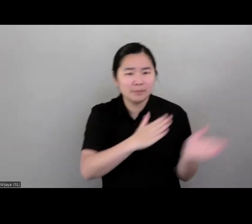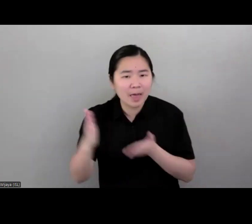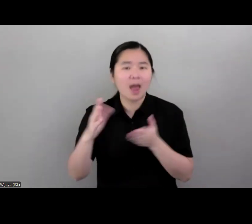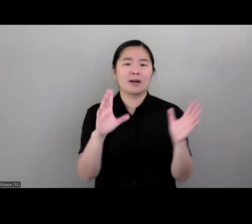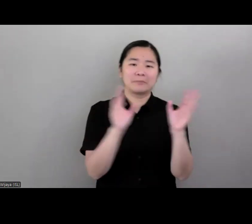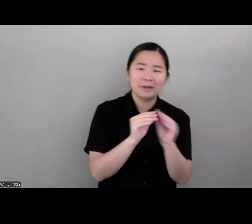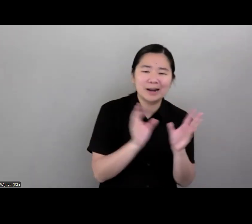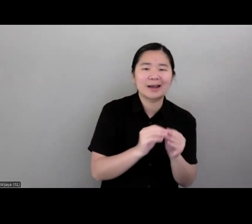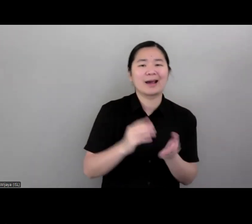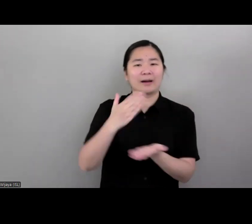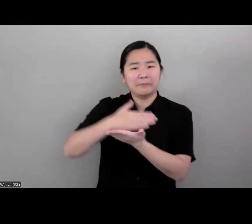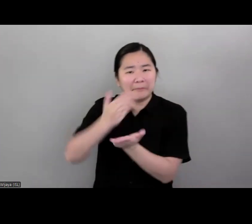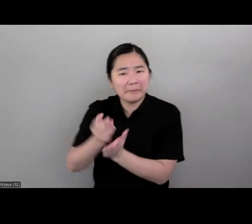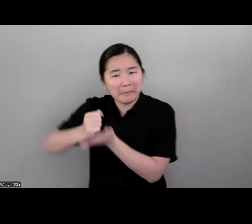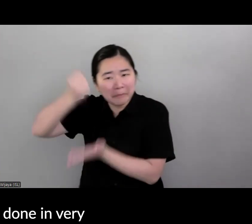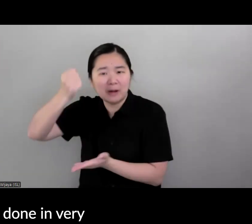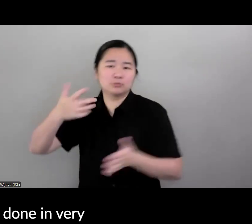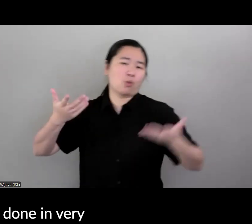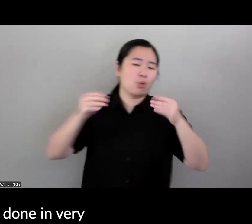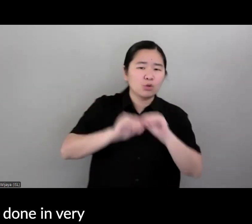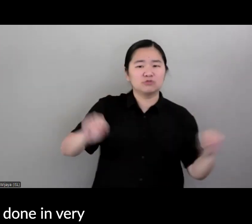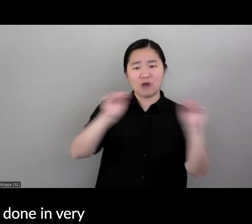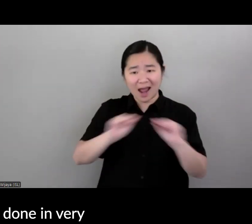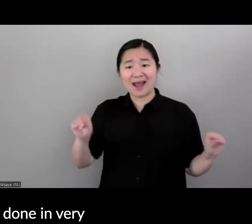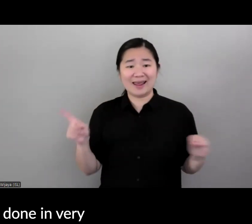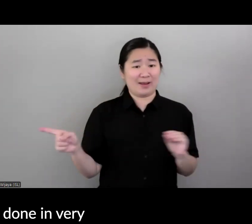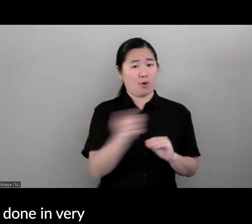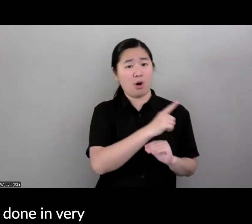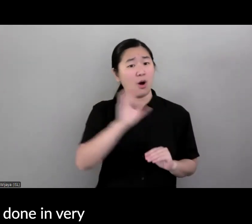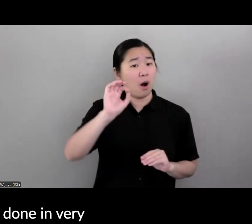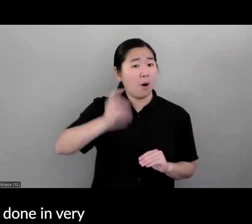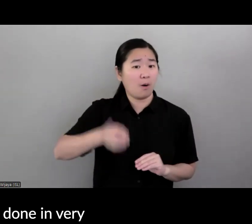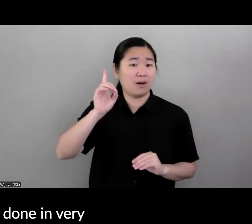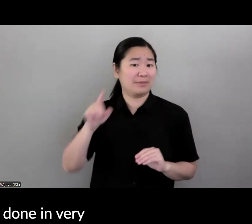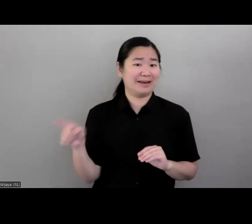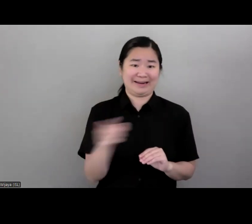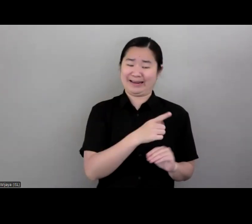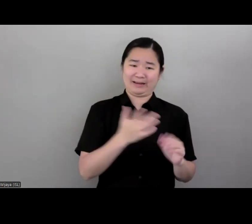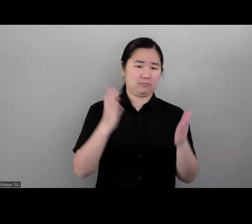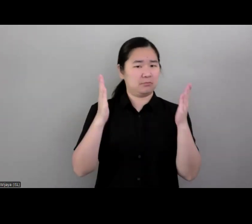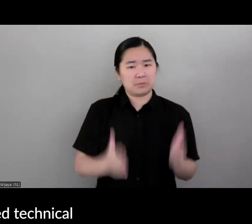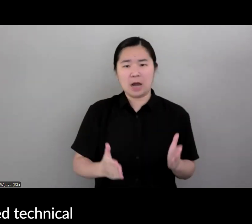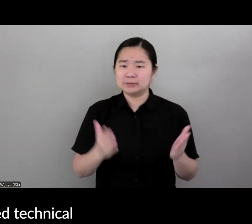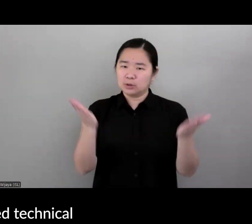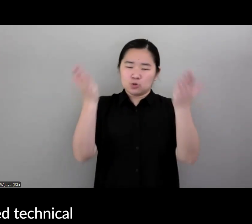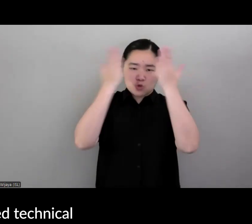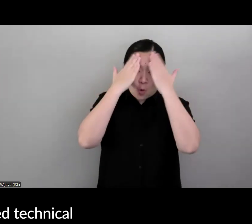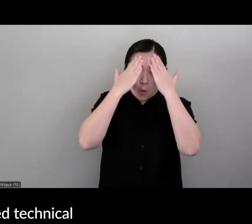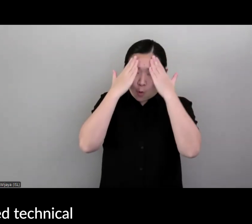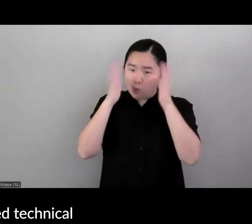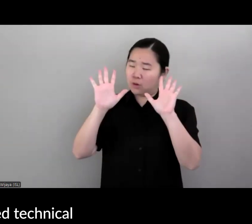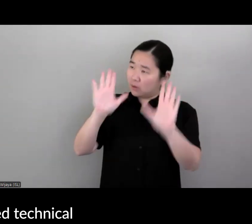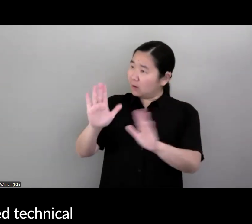co-designed risk mitigation strategies. Often these were done in very informal and accessible ways. We also